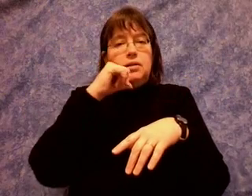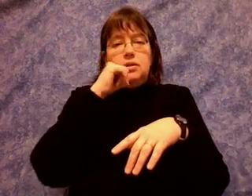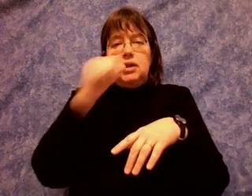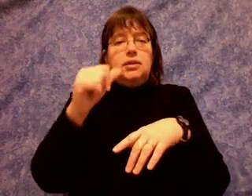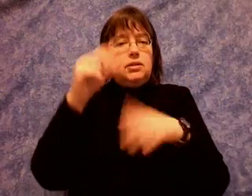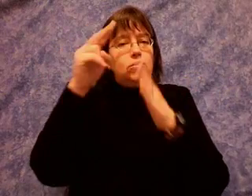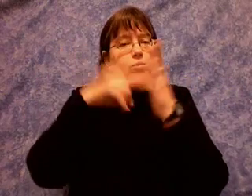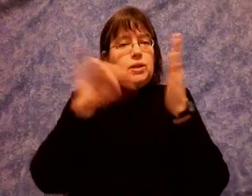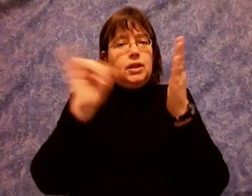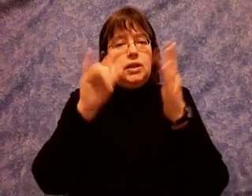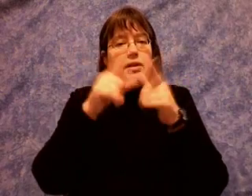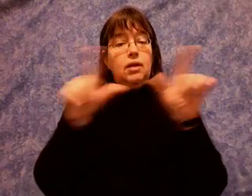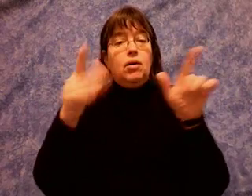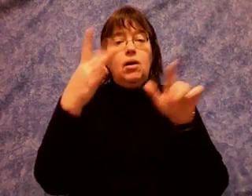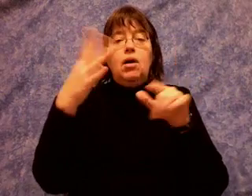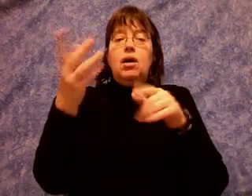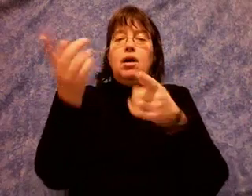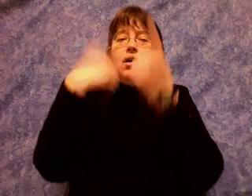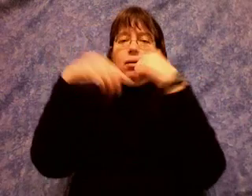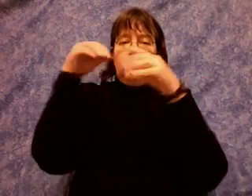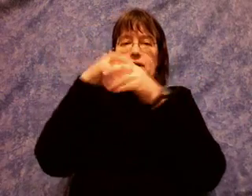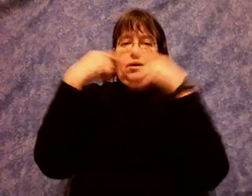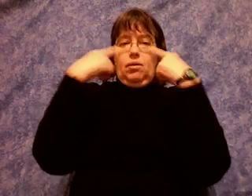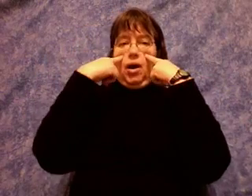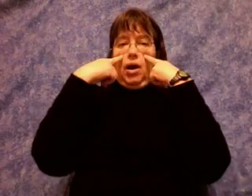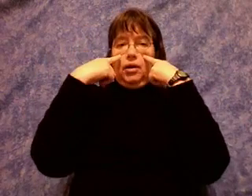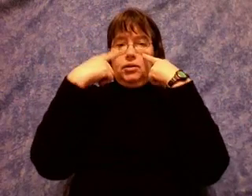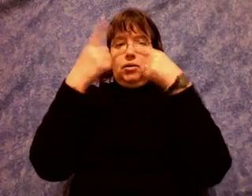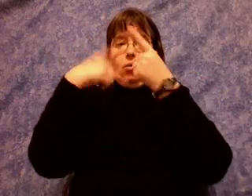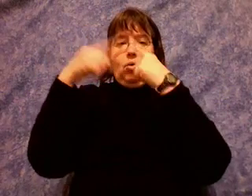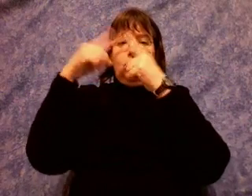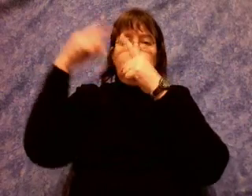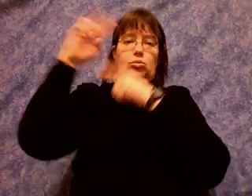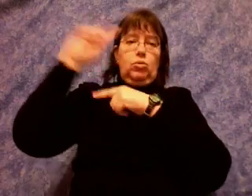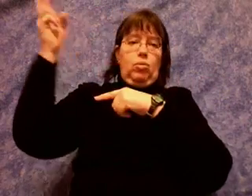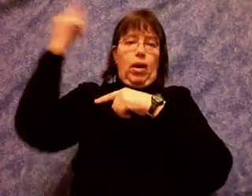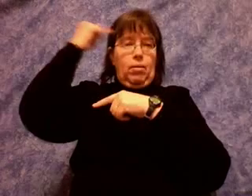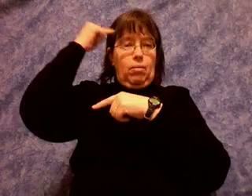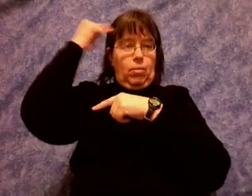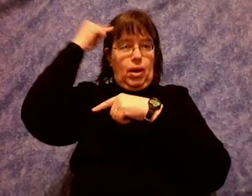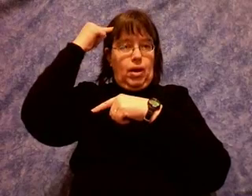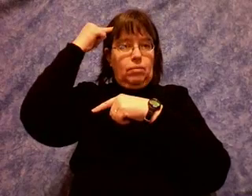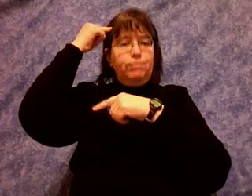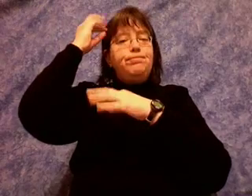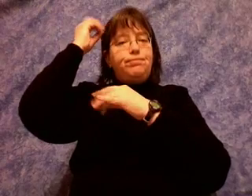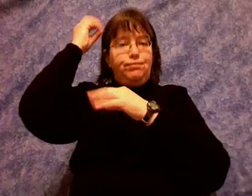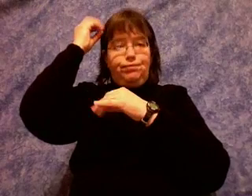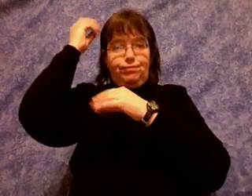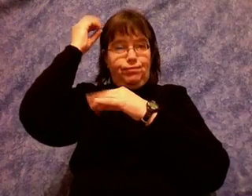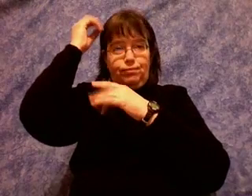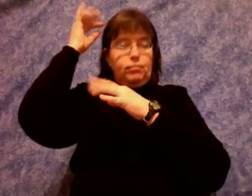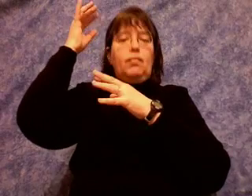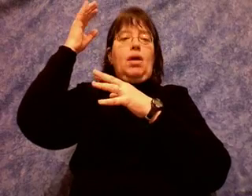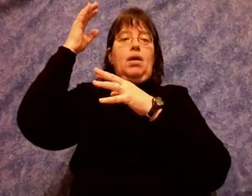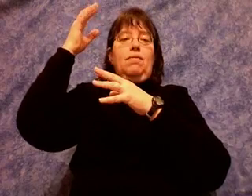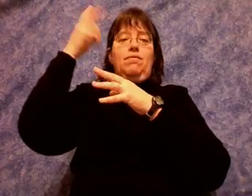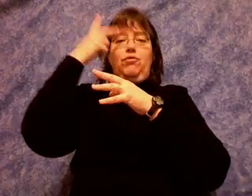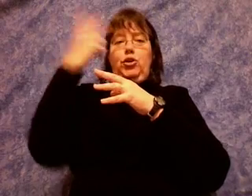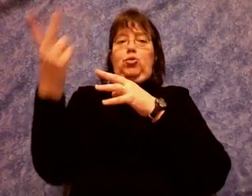language. Because your brain doesn't read it as language. It comes into your eyes and goes to the right side of the brain, where it's processed visually.